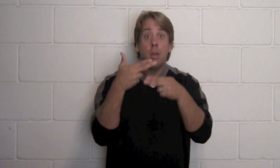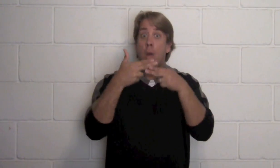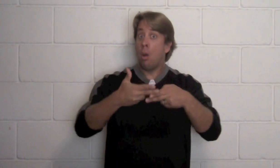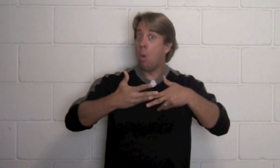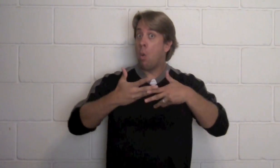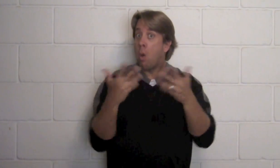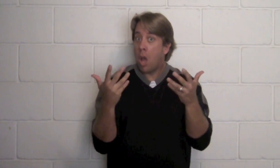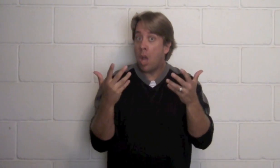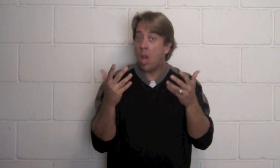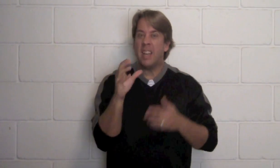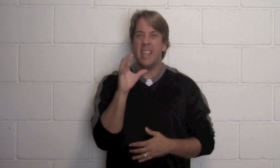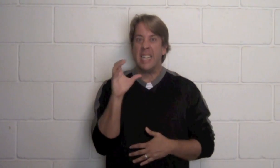It's called